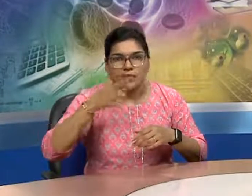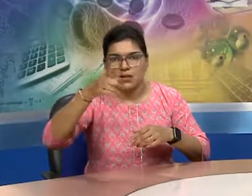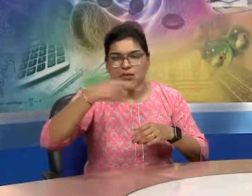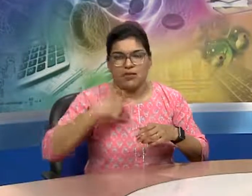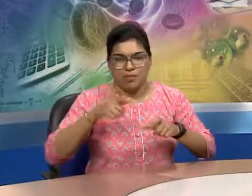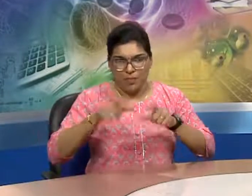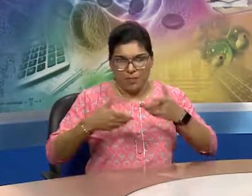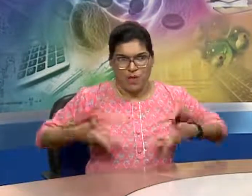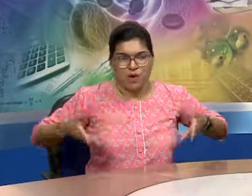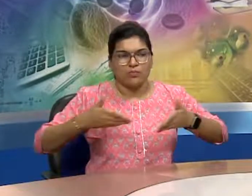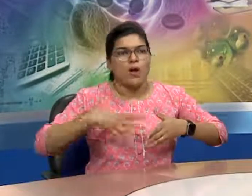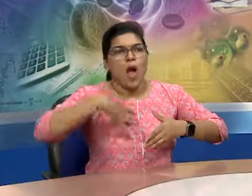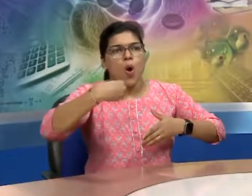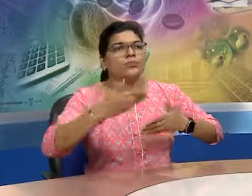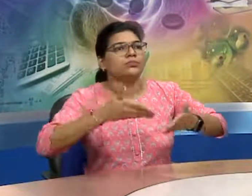there are few points.